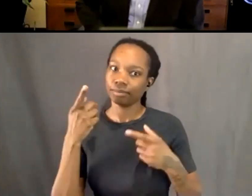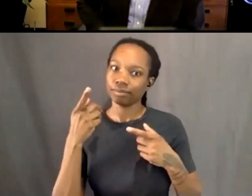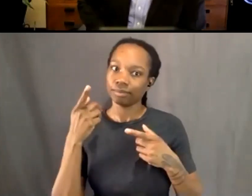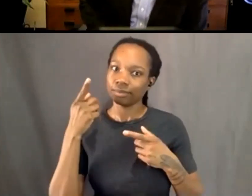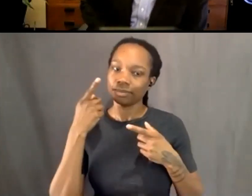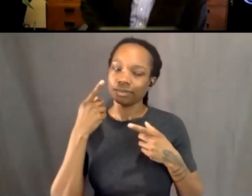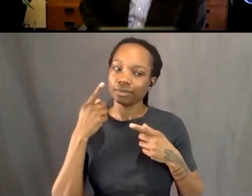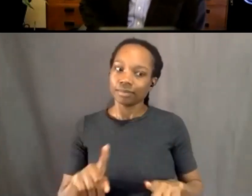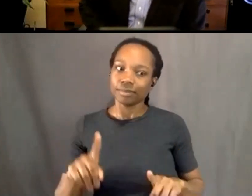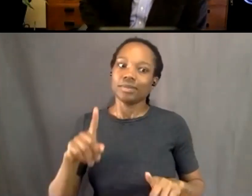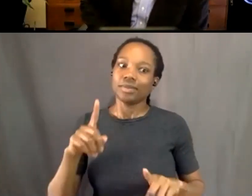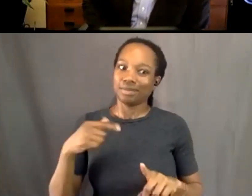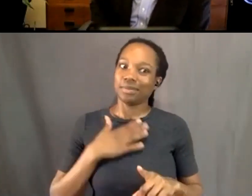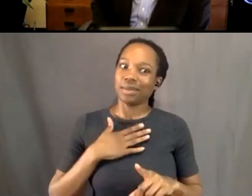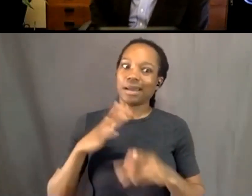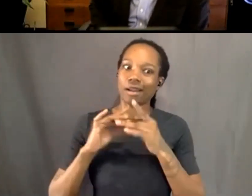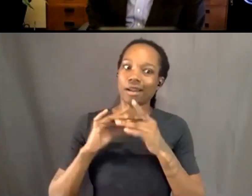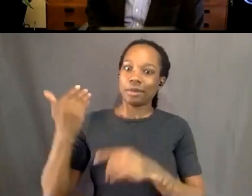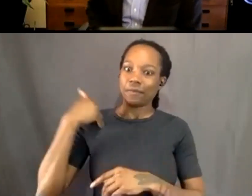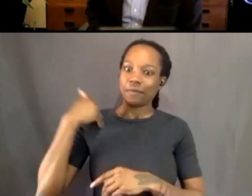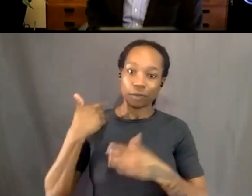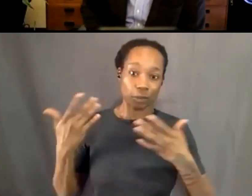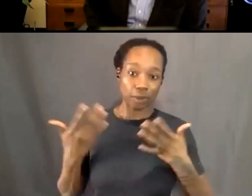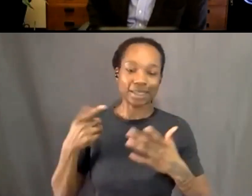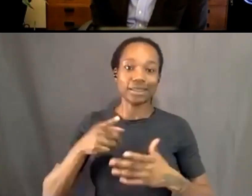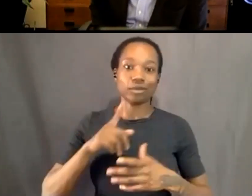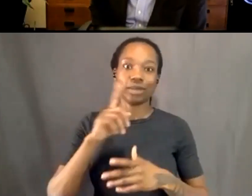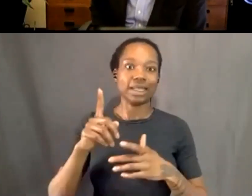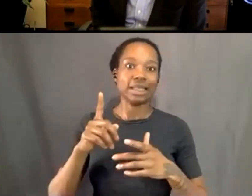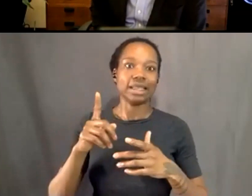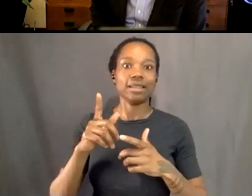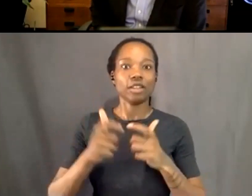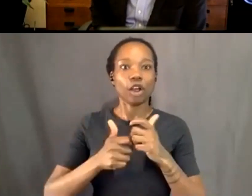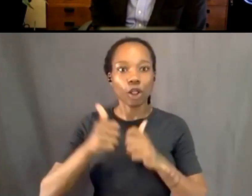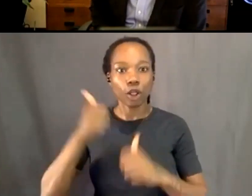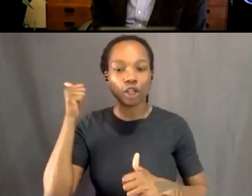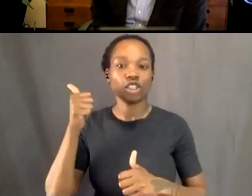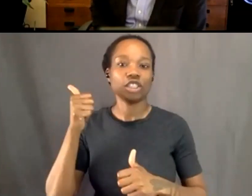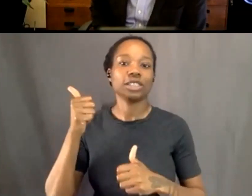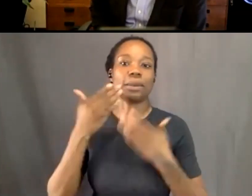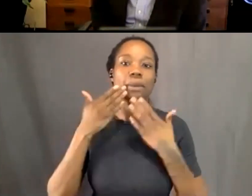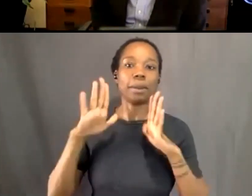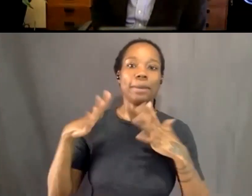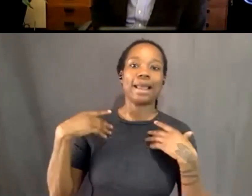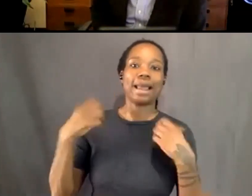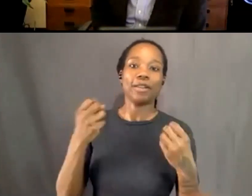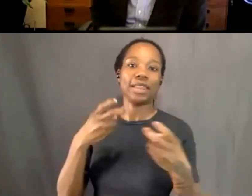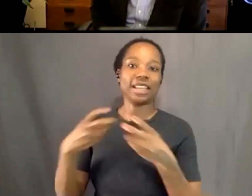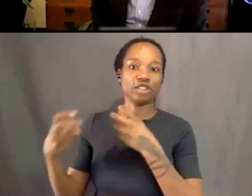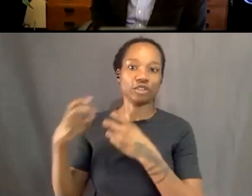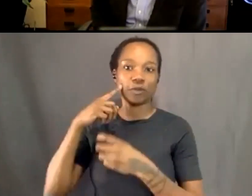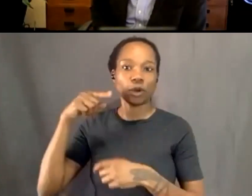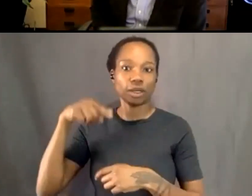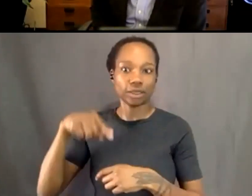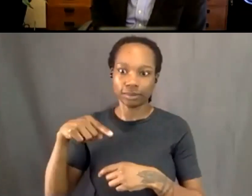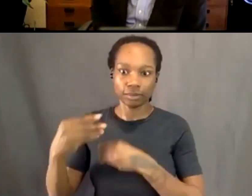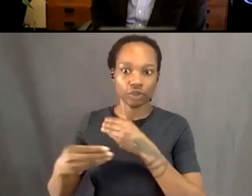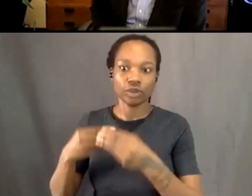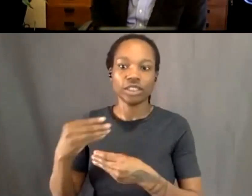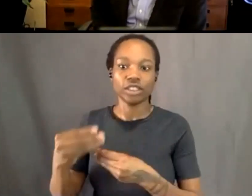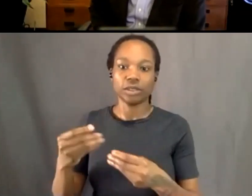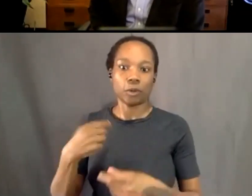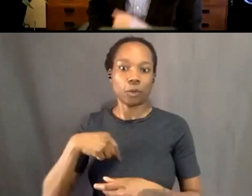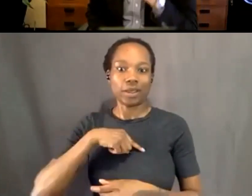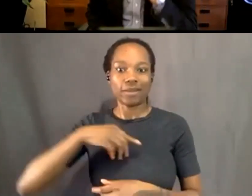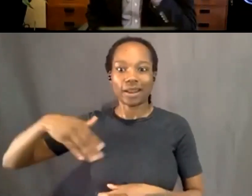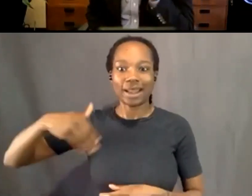And none of us have experience vaccinating this many people in such a short a period of time. So in some